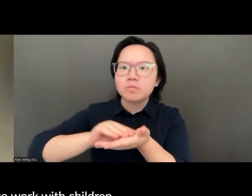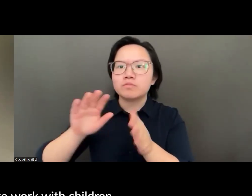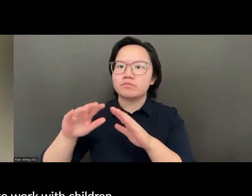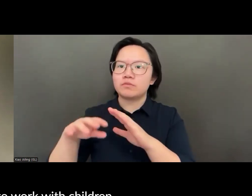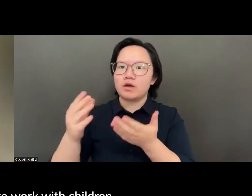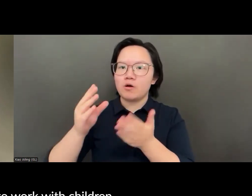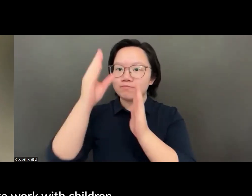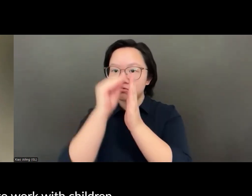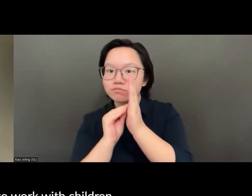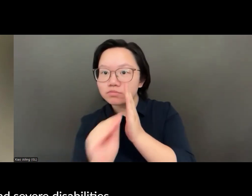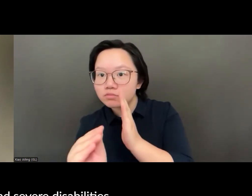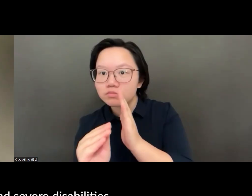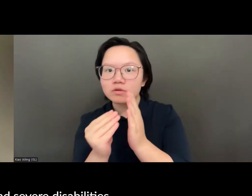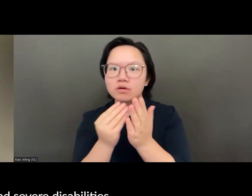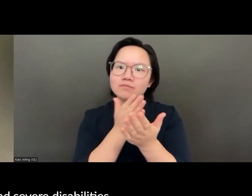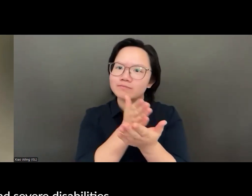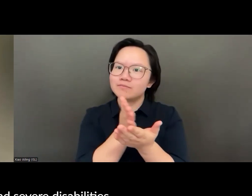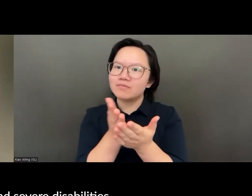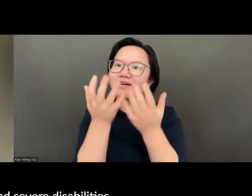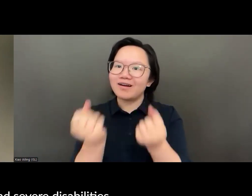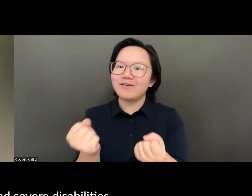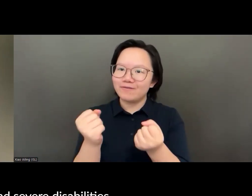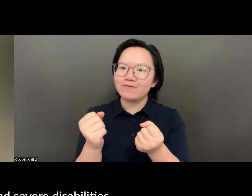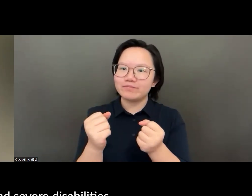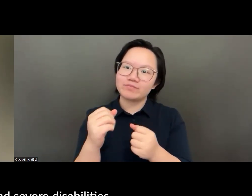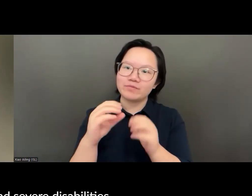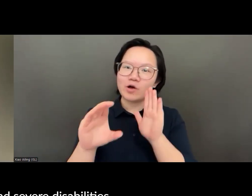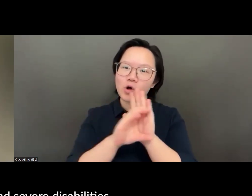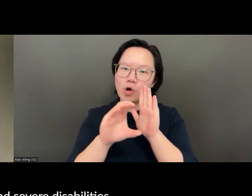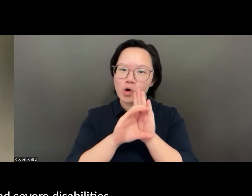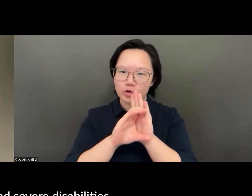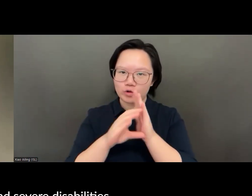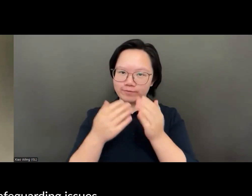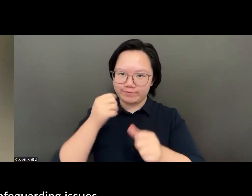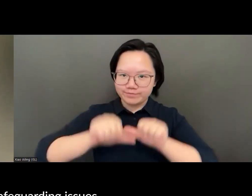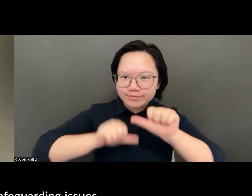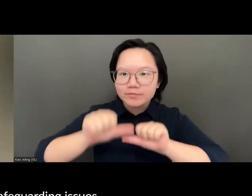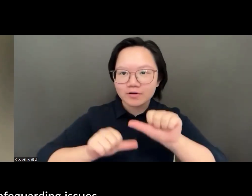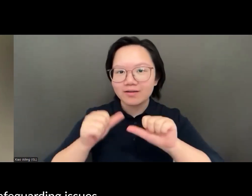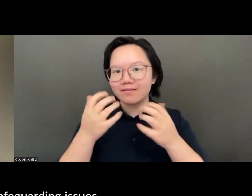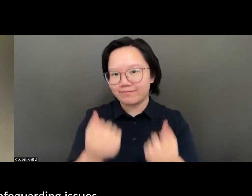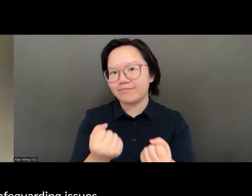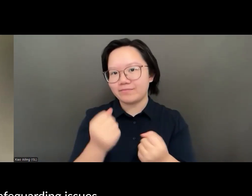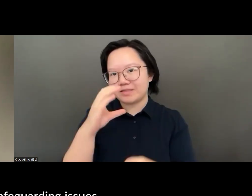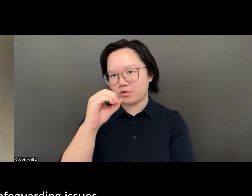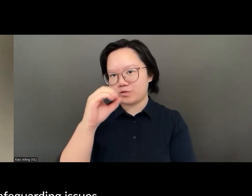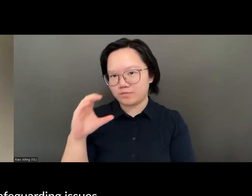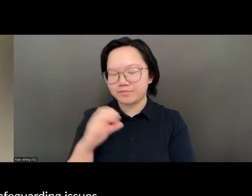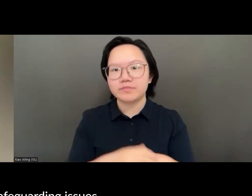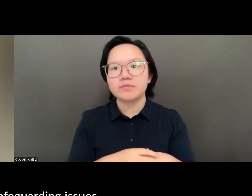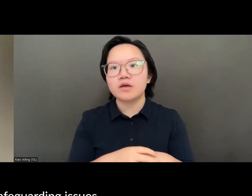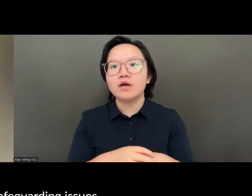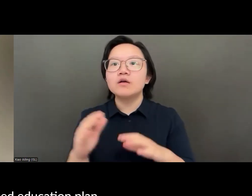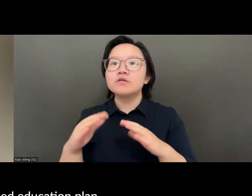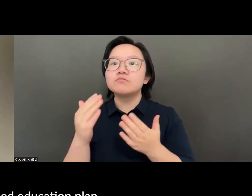especially to work with children with multiple and severe disabilities. We include